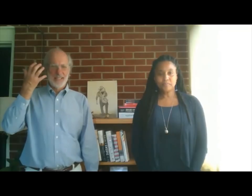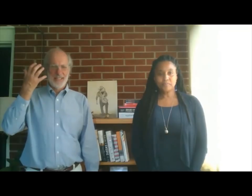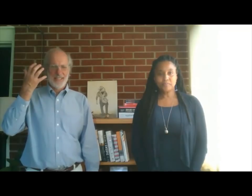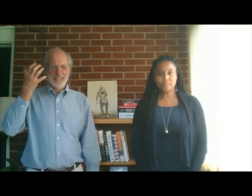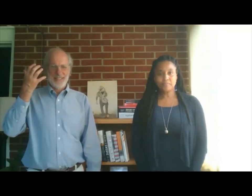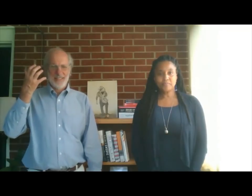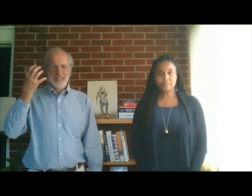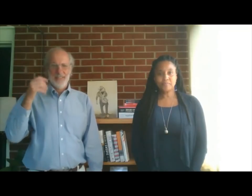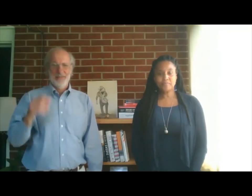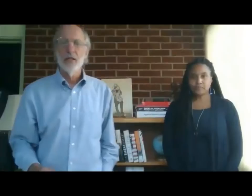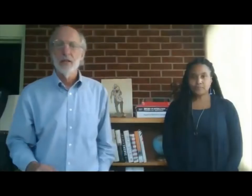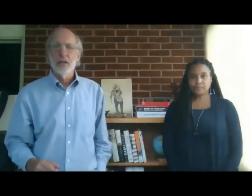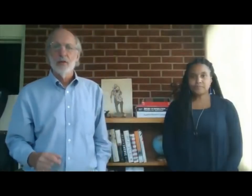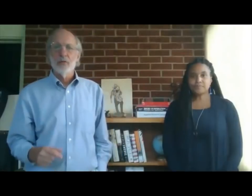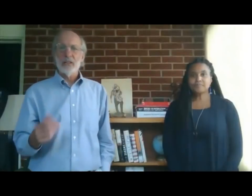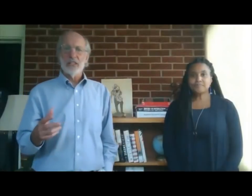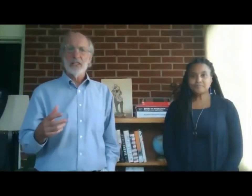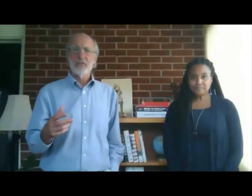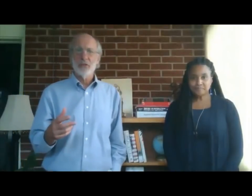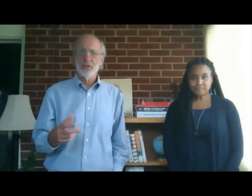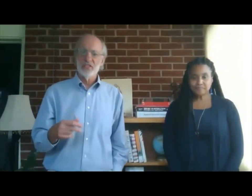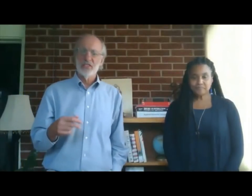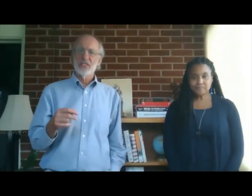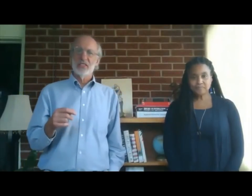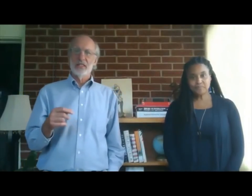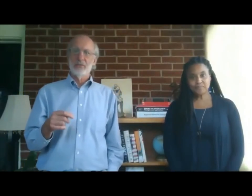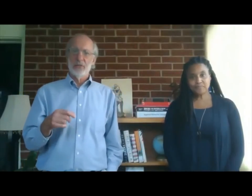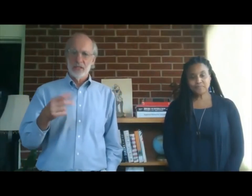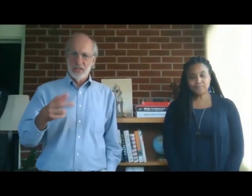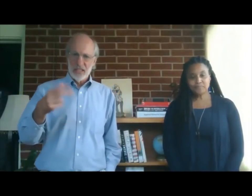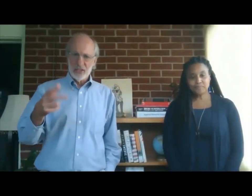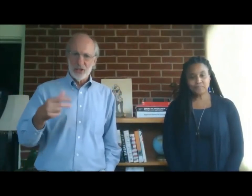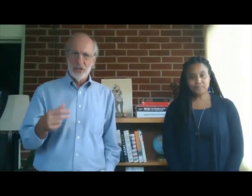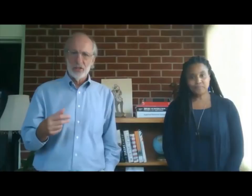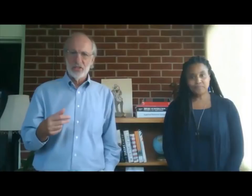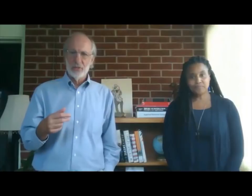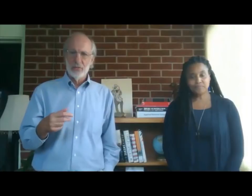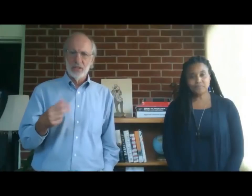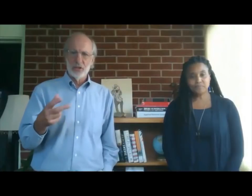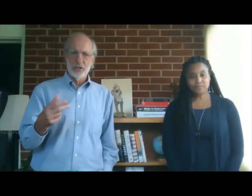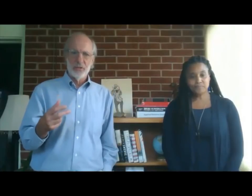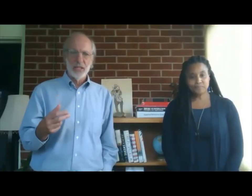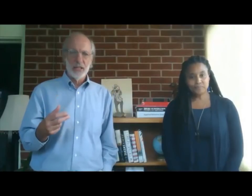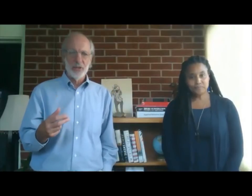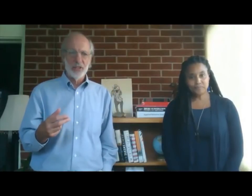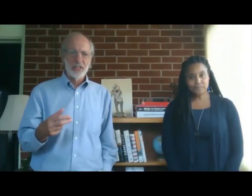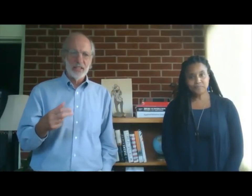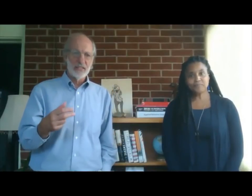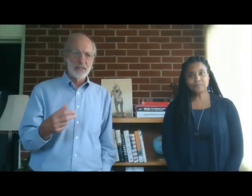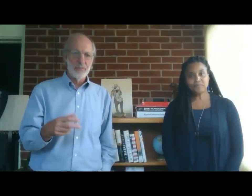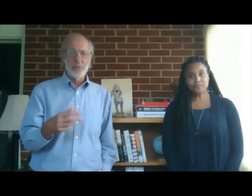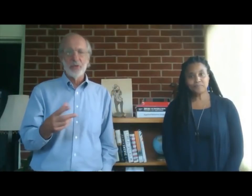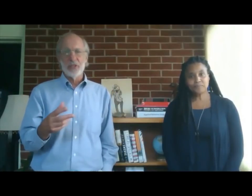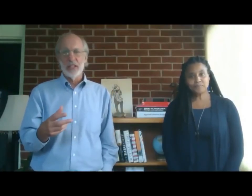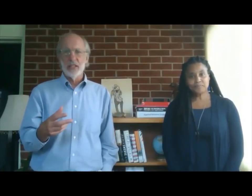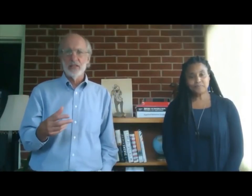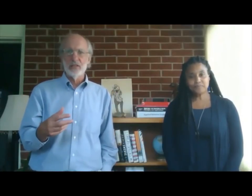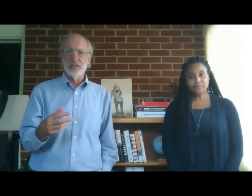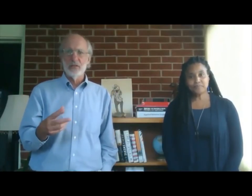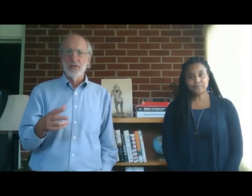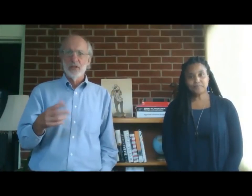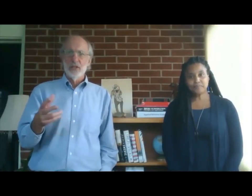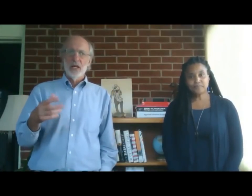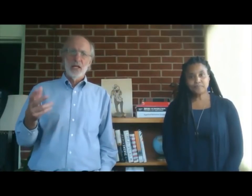Cake. We're now going to cover as this section on some additional vocabulary and things that might be